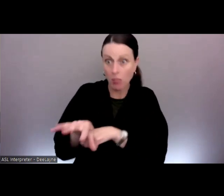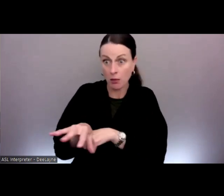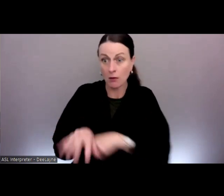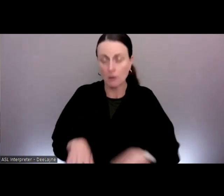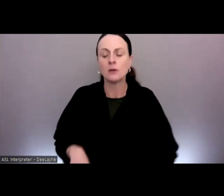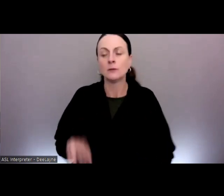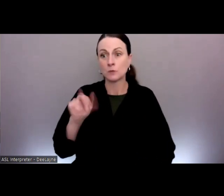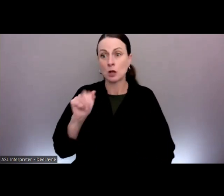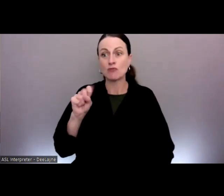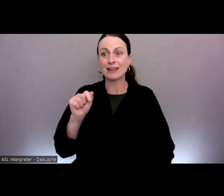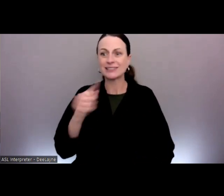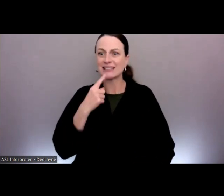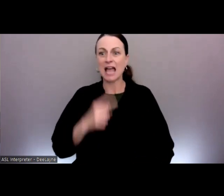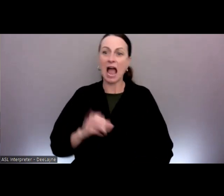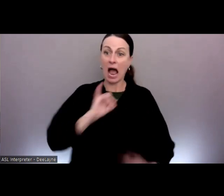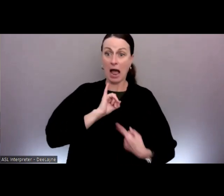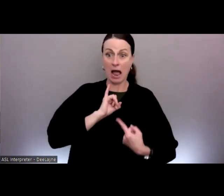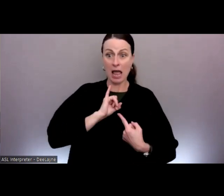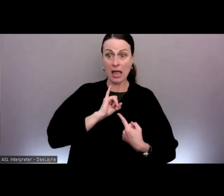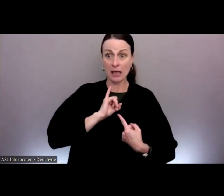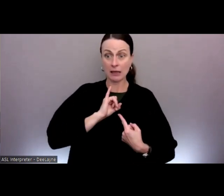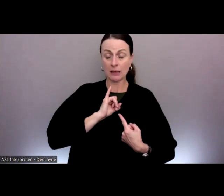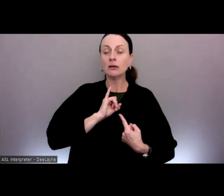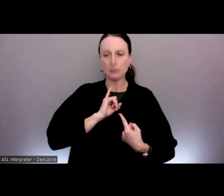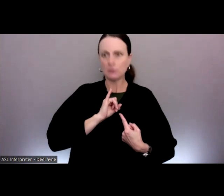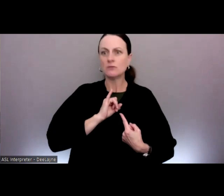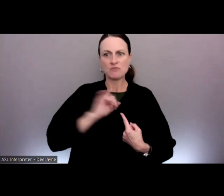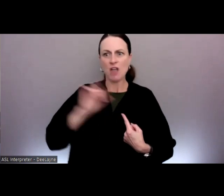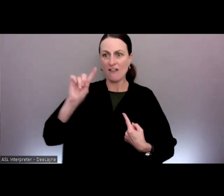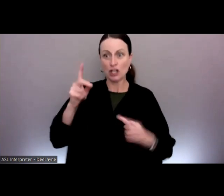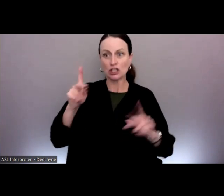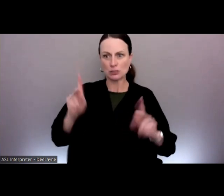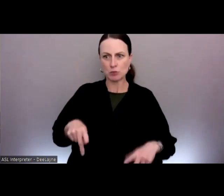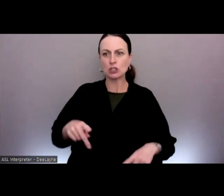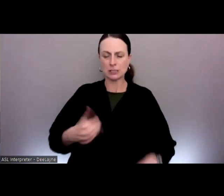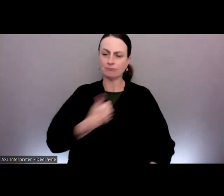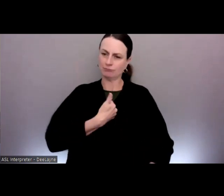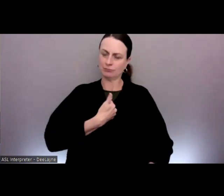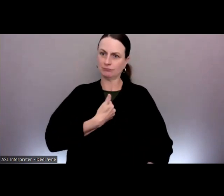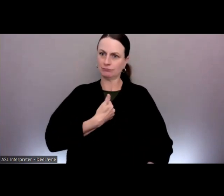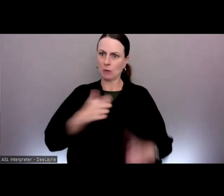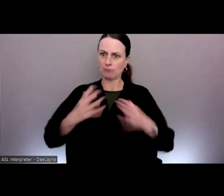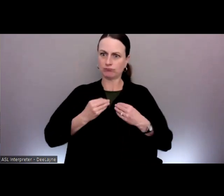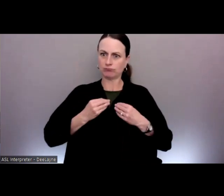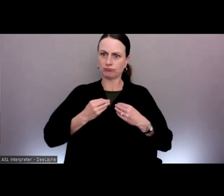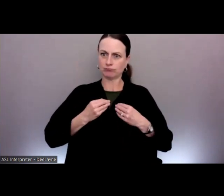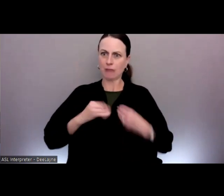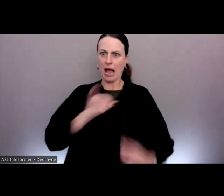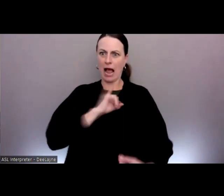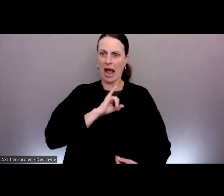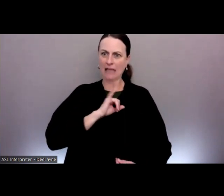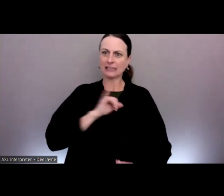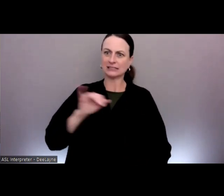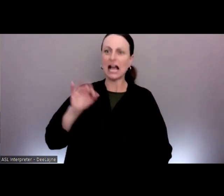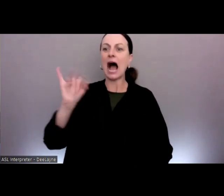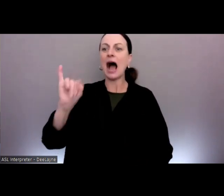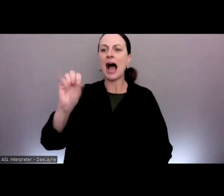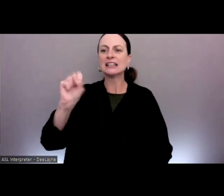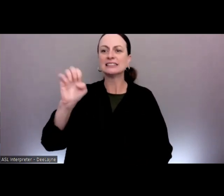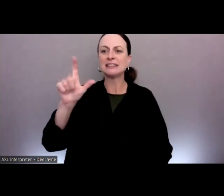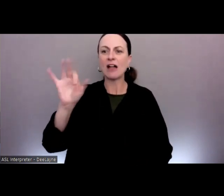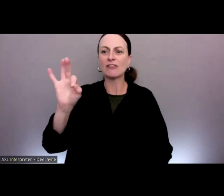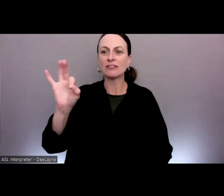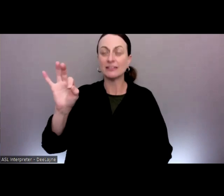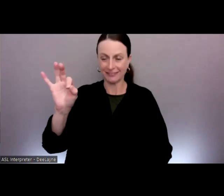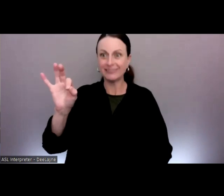Rasta say I as an assertion of the first person self-possession of I self, most often